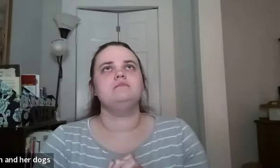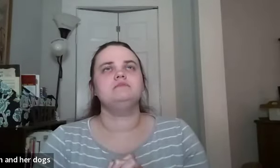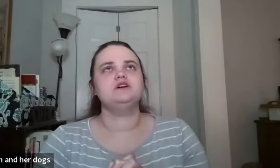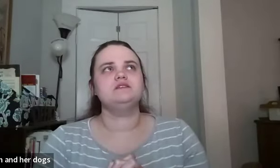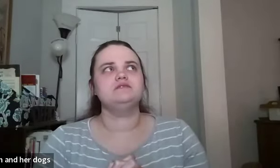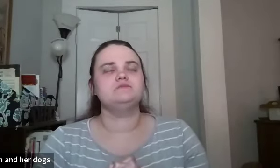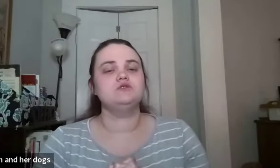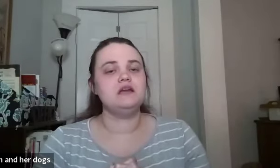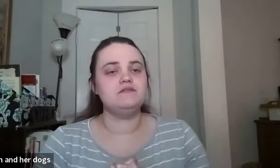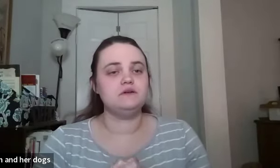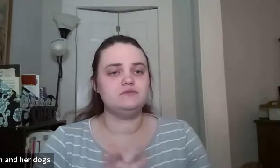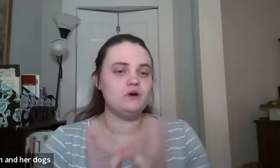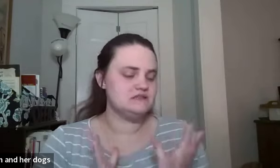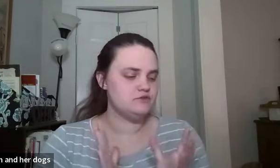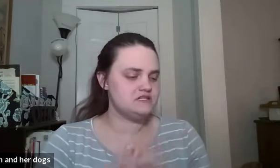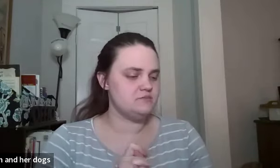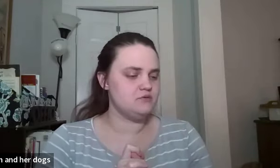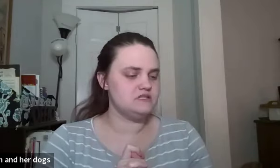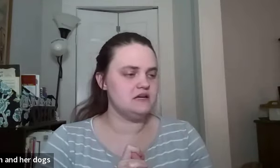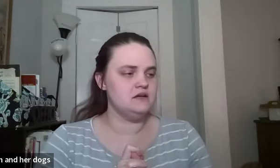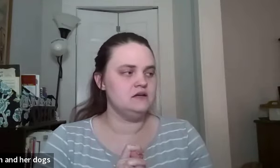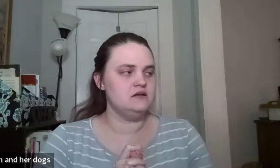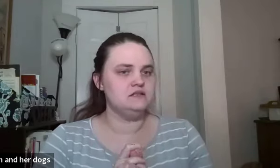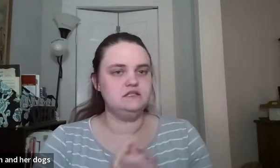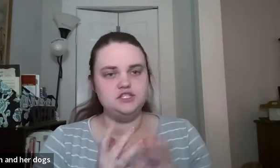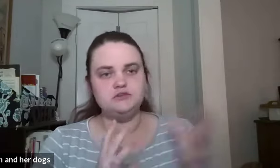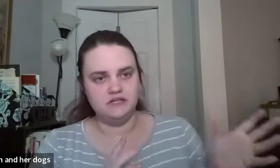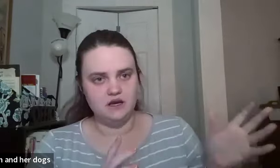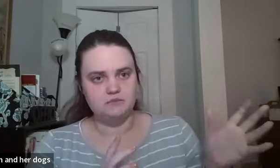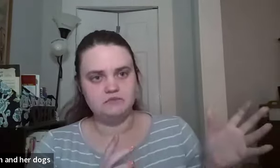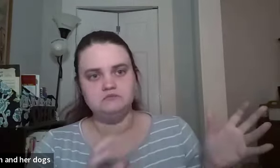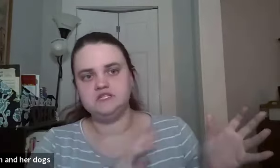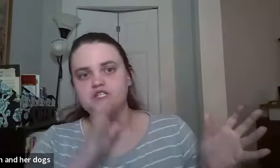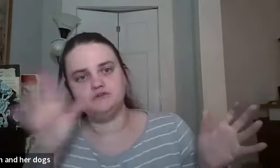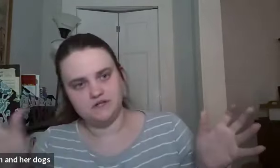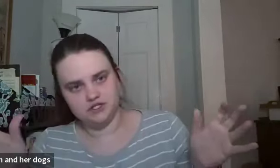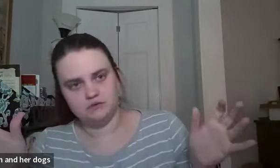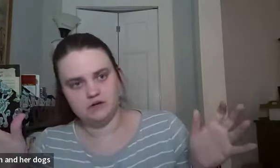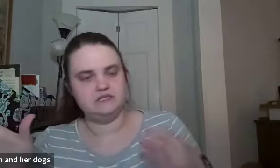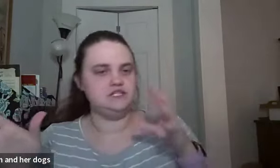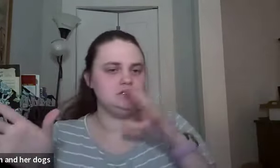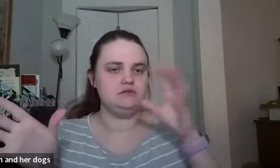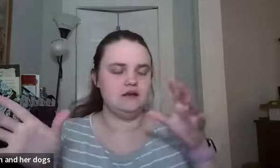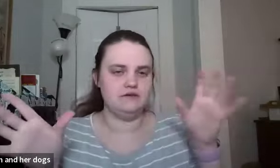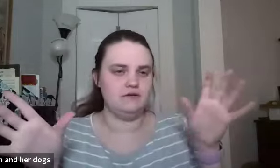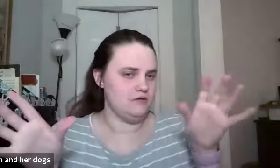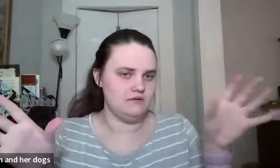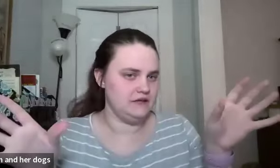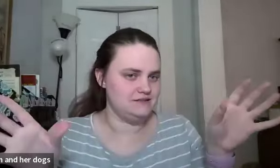I'm trying to think of some. So like if one, for example, was like, did you clean up? Did you finish your work? Did you, I know they're all related to